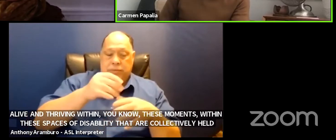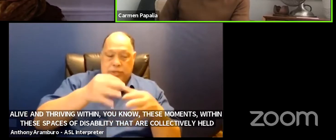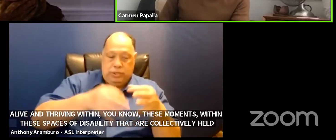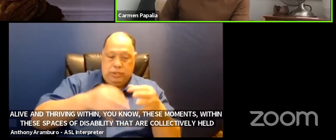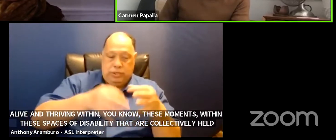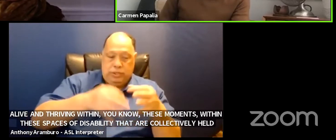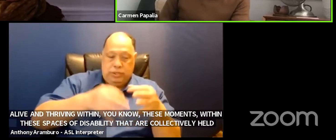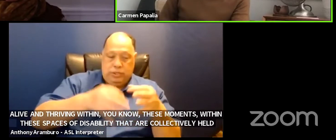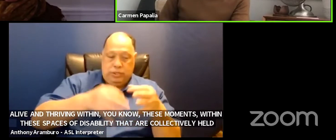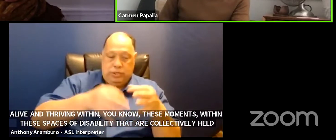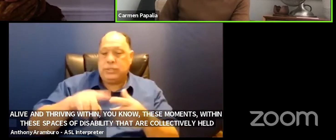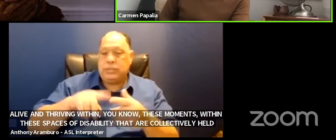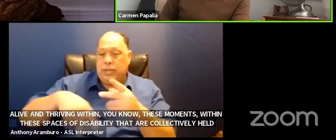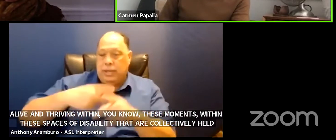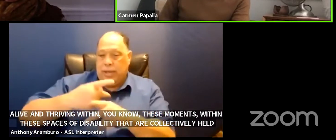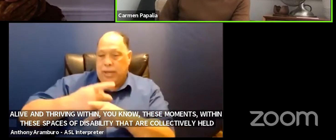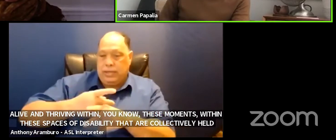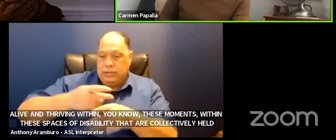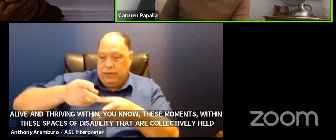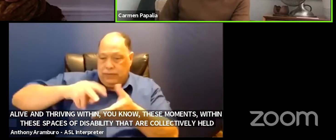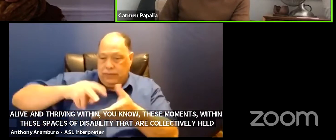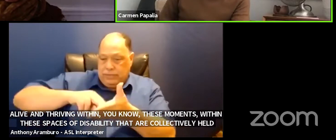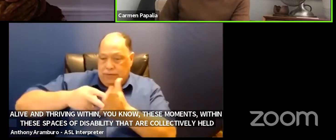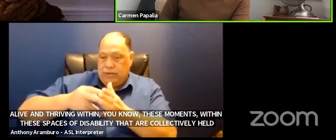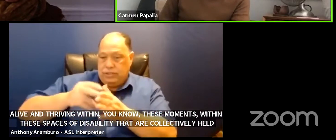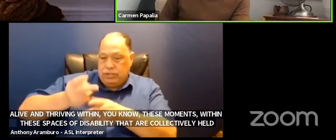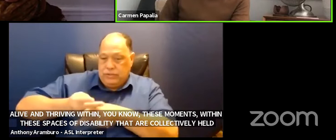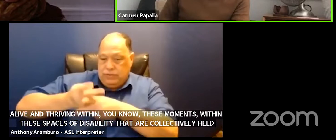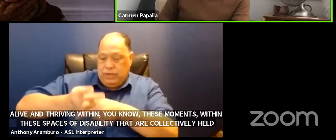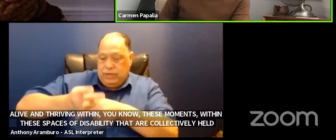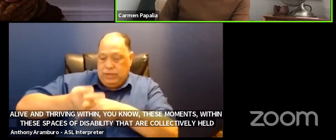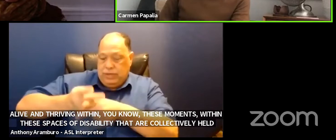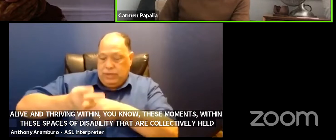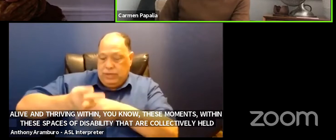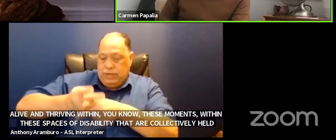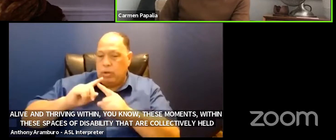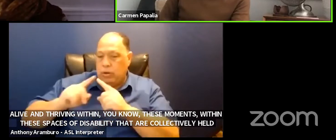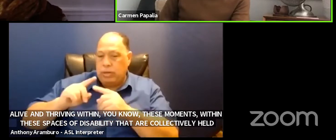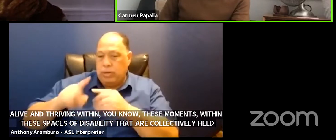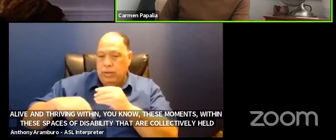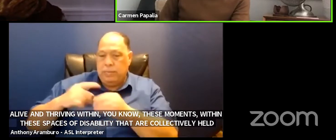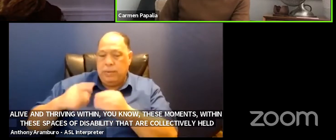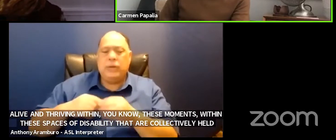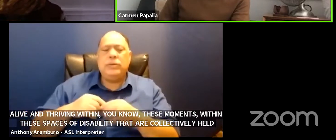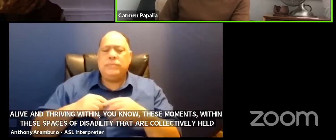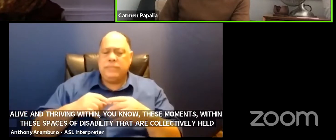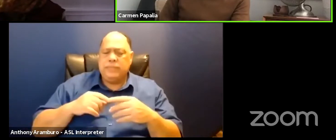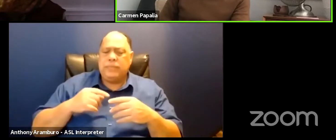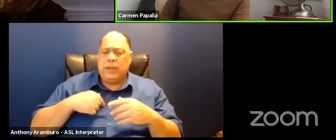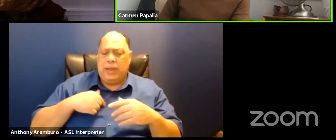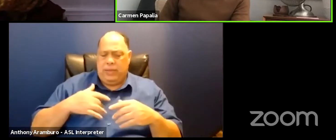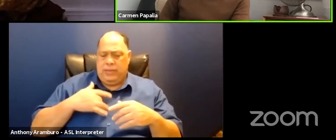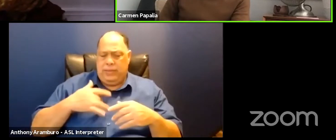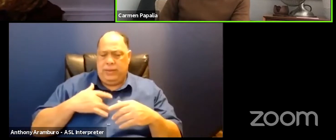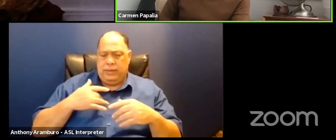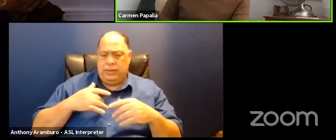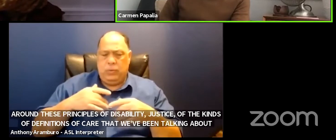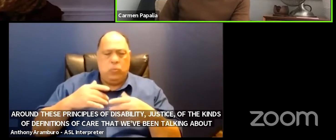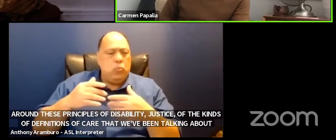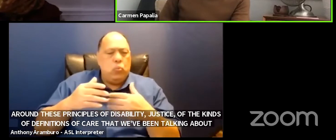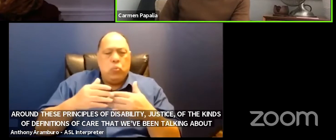of definitions of care that we've been talking about. So I think that, yeah, like